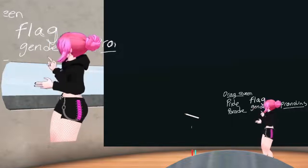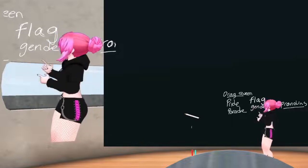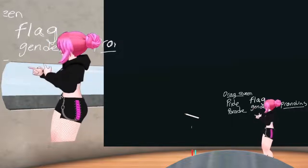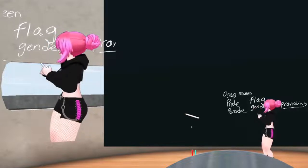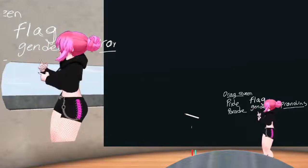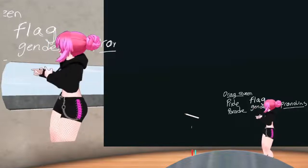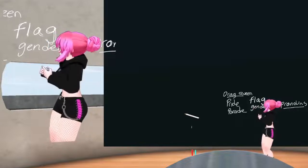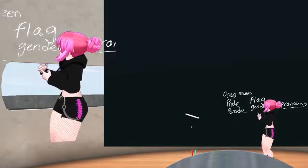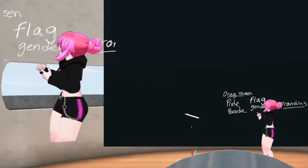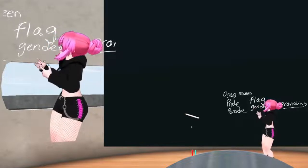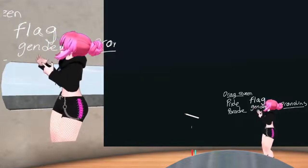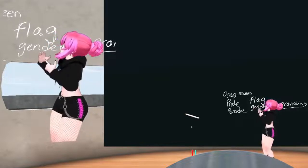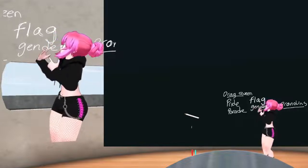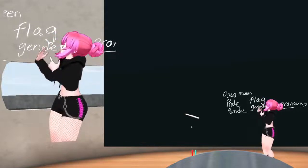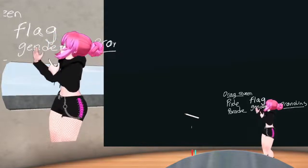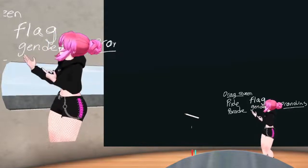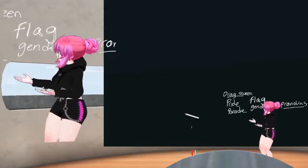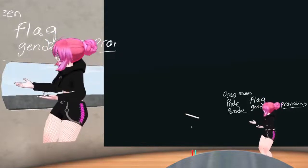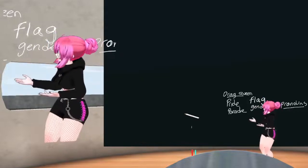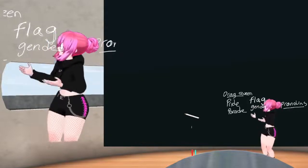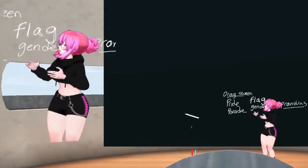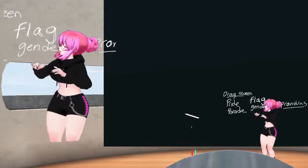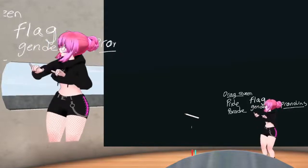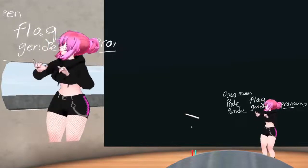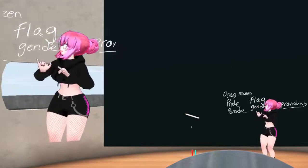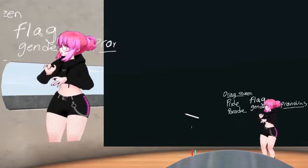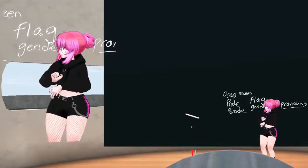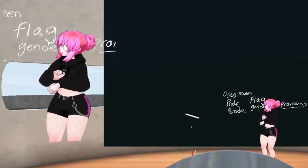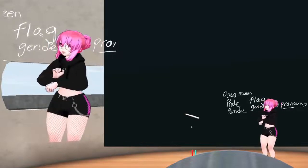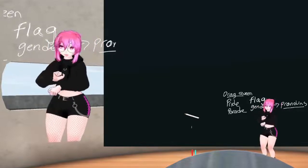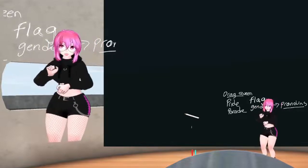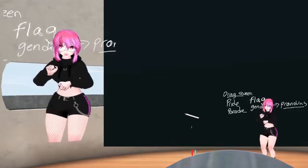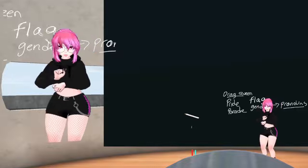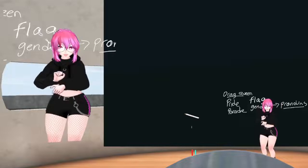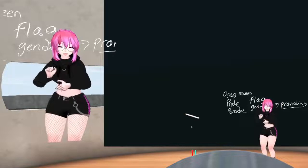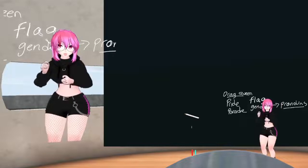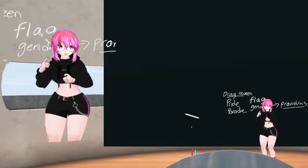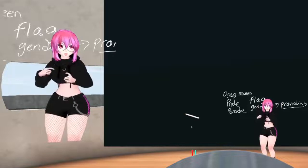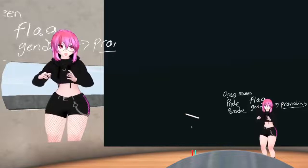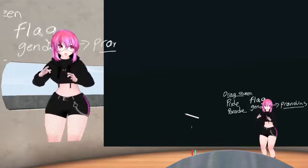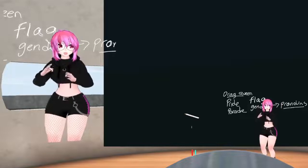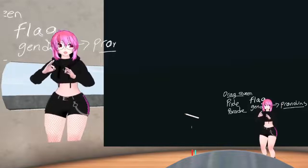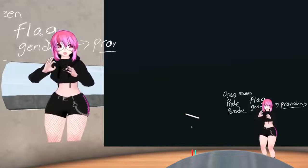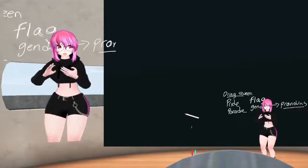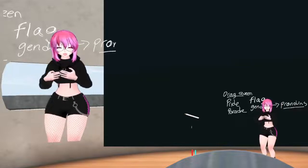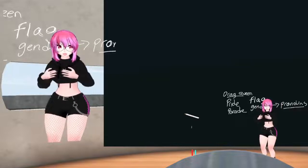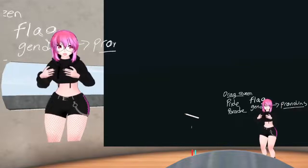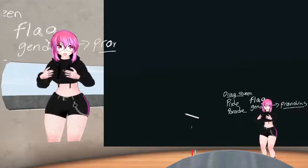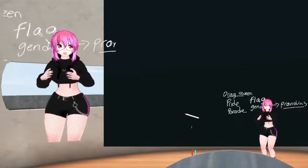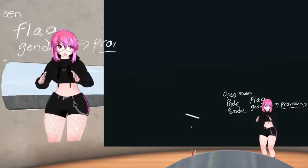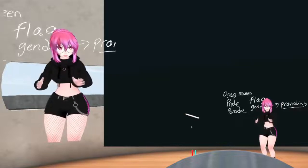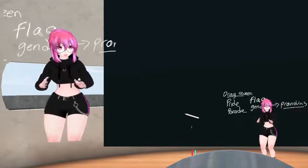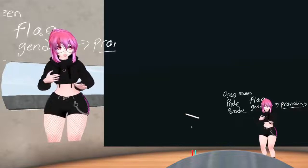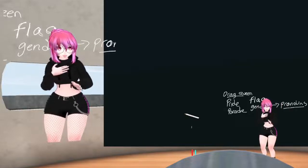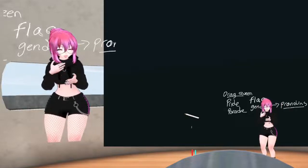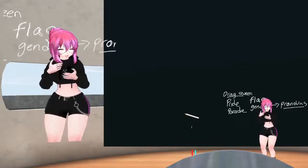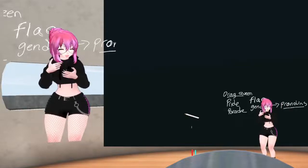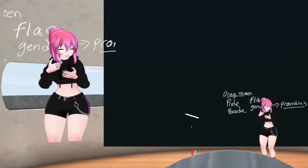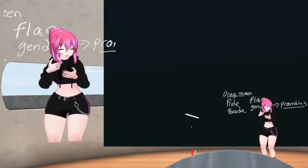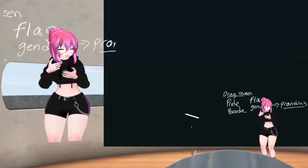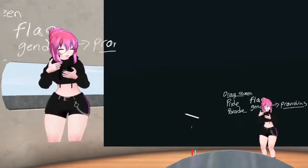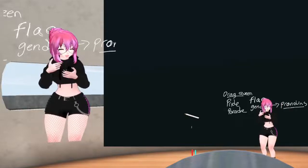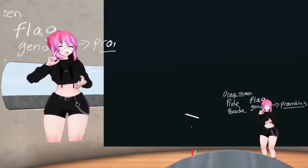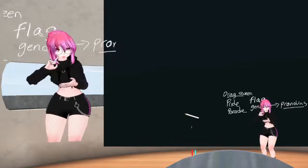is definitely a sign that we're still making, and we're still, as a community, as in not